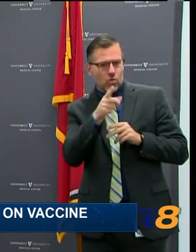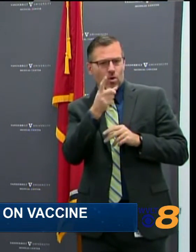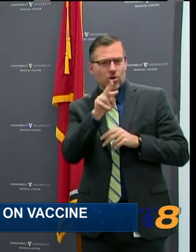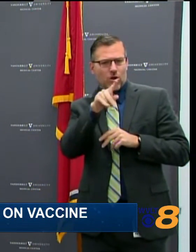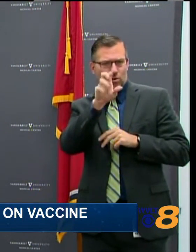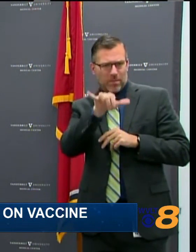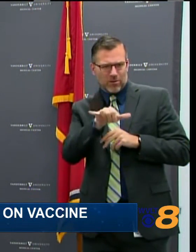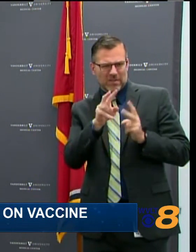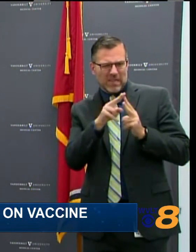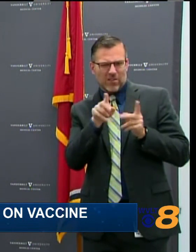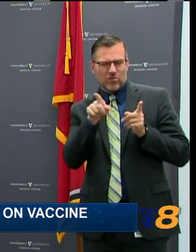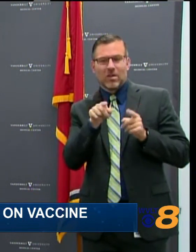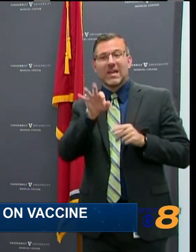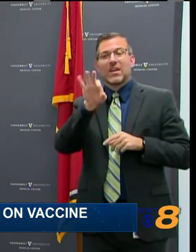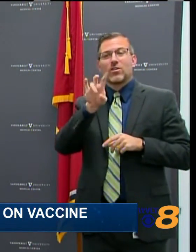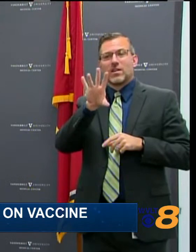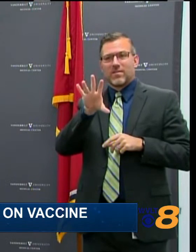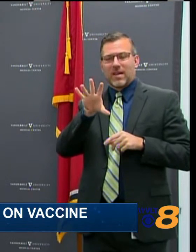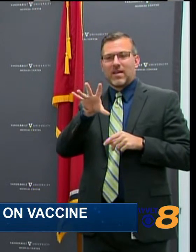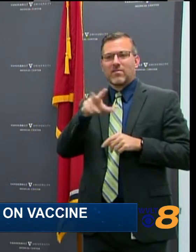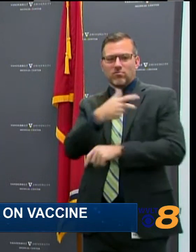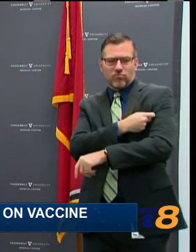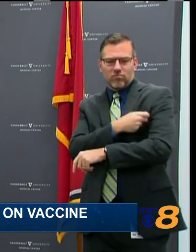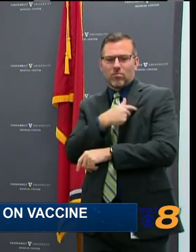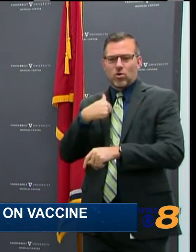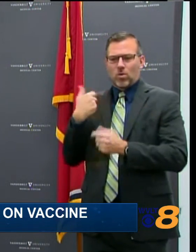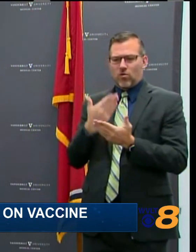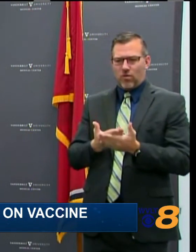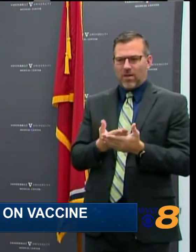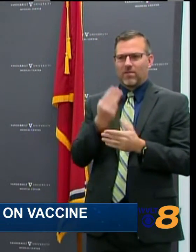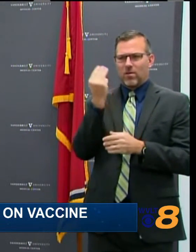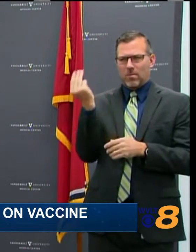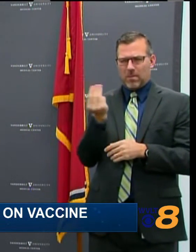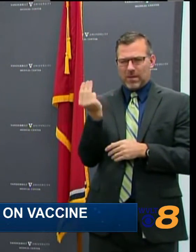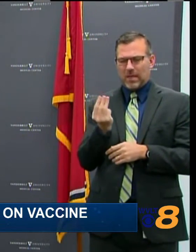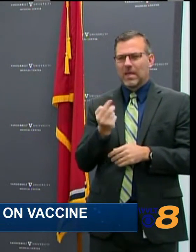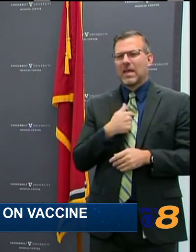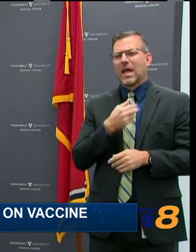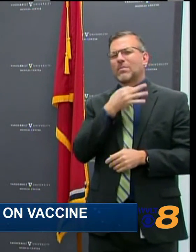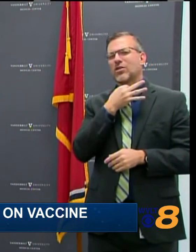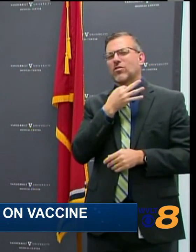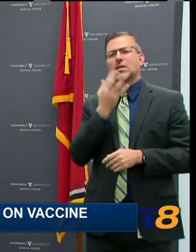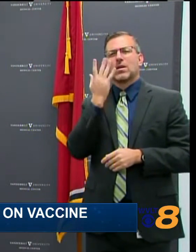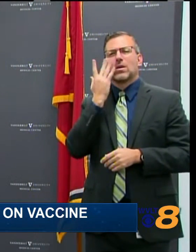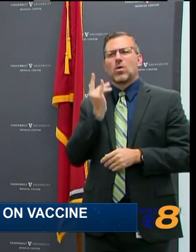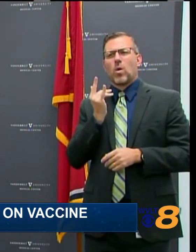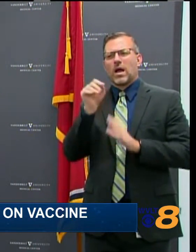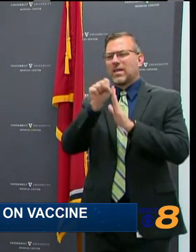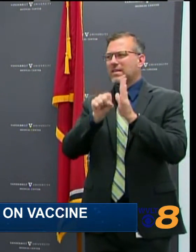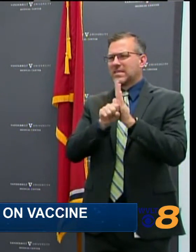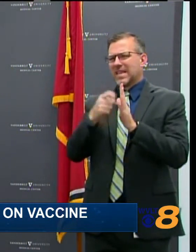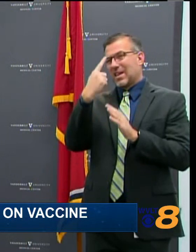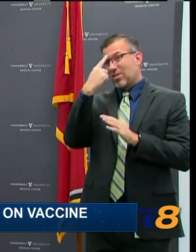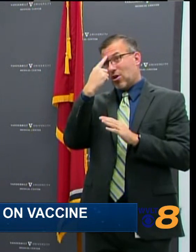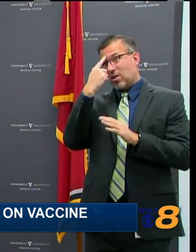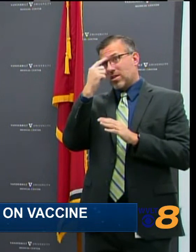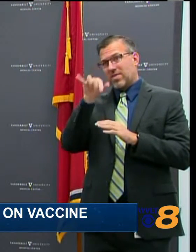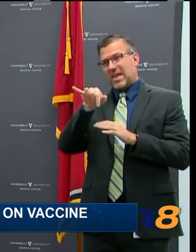Piercy regarding the 975 doses that we got on Monday of the reserve. I was curious if you could talk about why the state felt that was